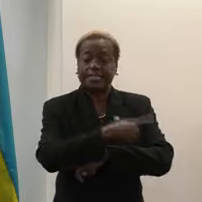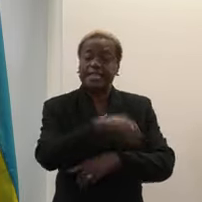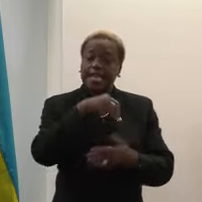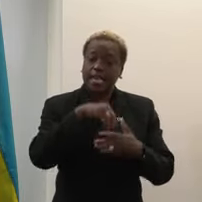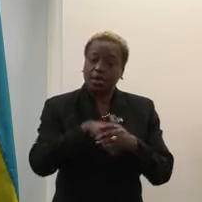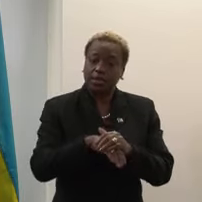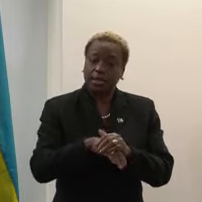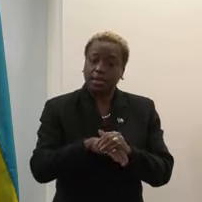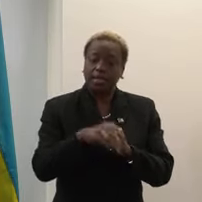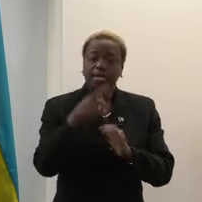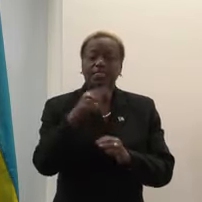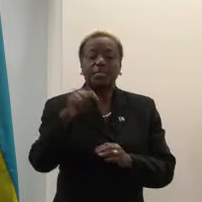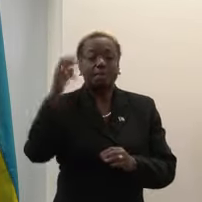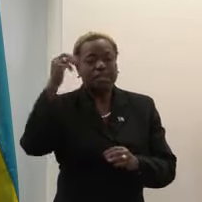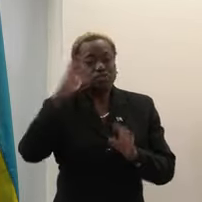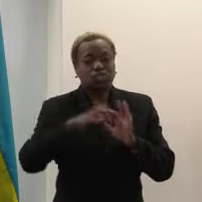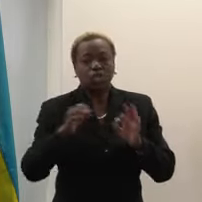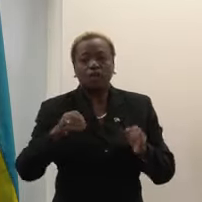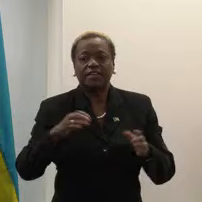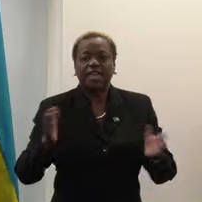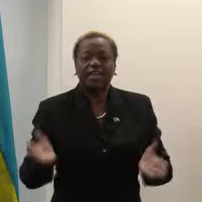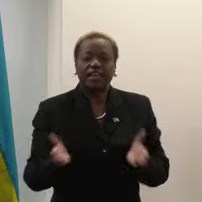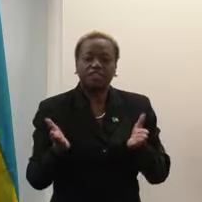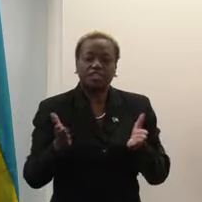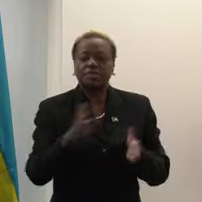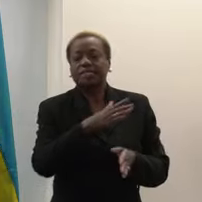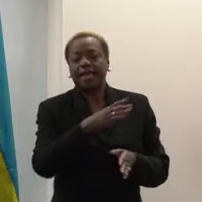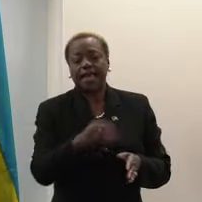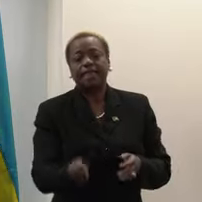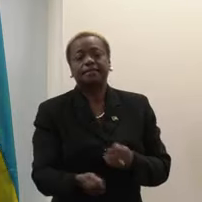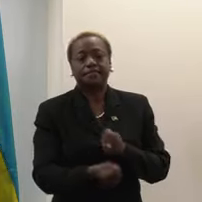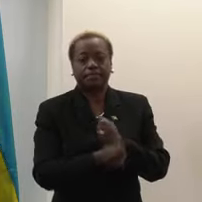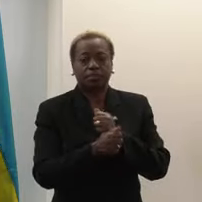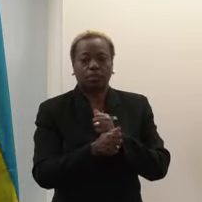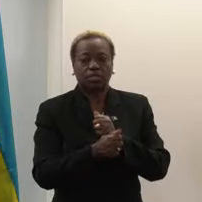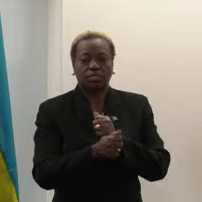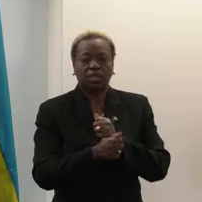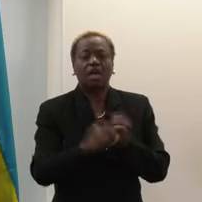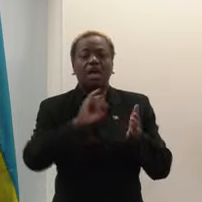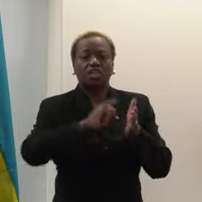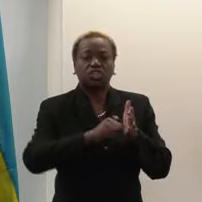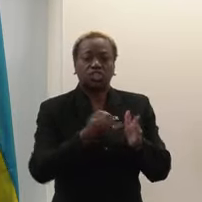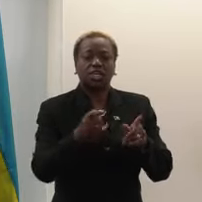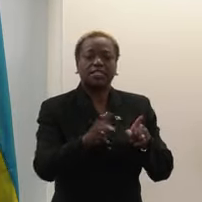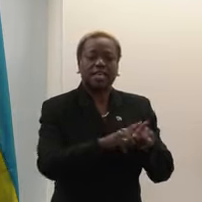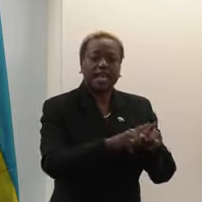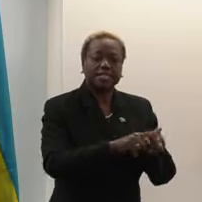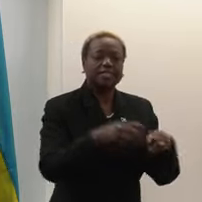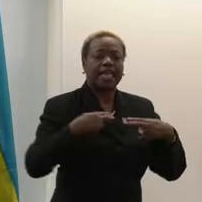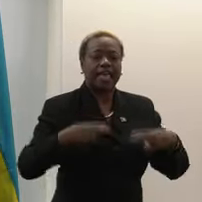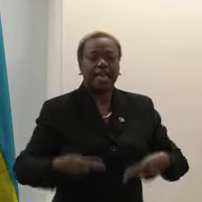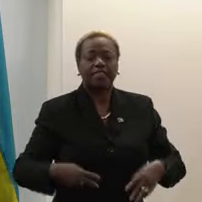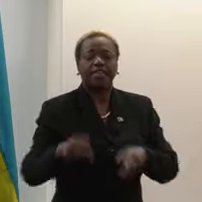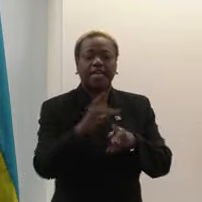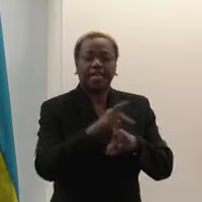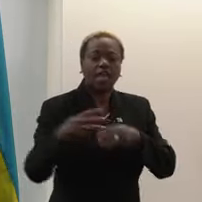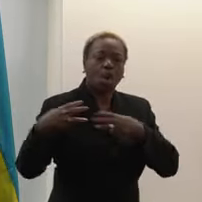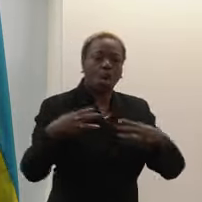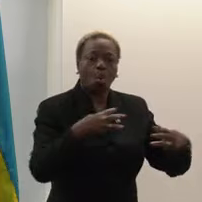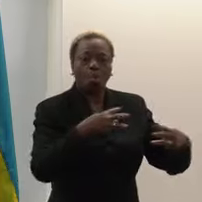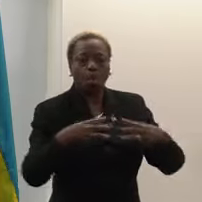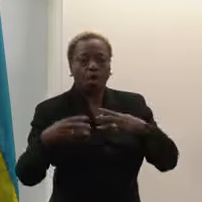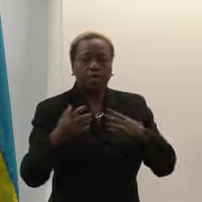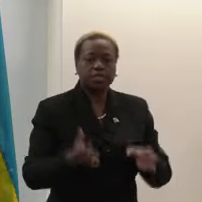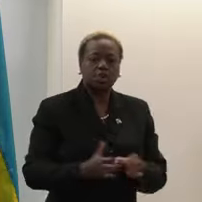the ministries of encouragement and support. Just as there are healthcare warriors on the